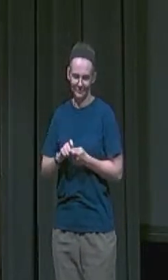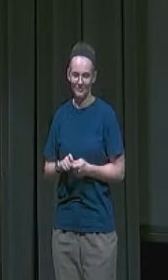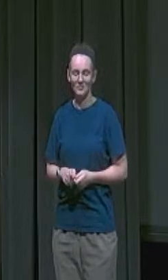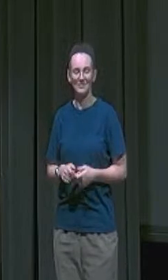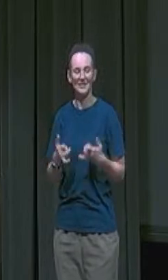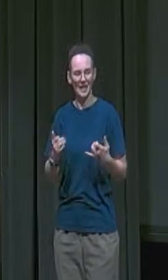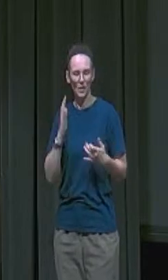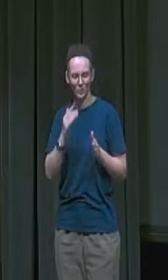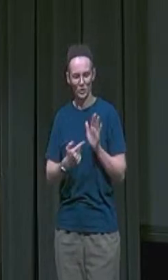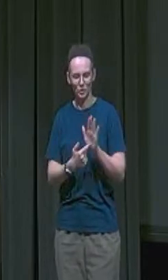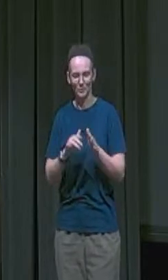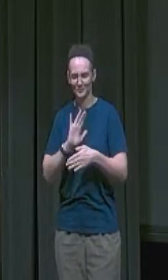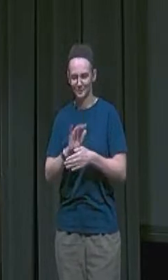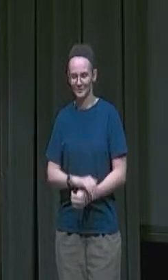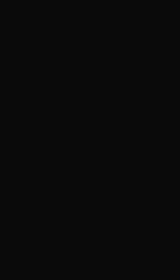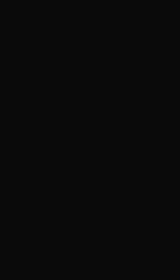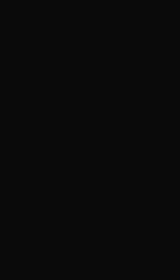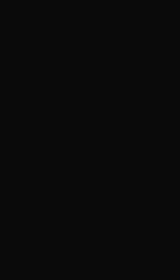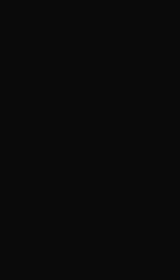we're going to do that now.